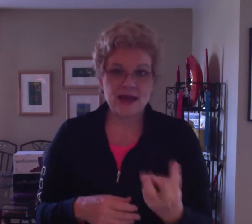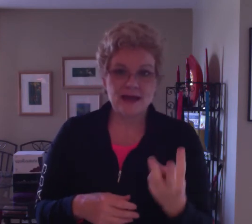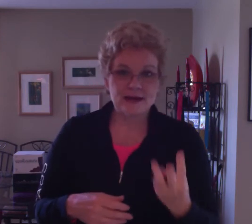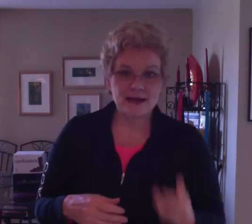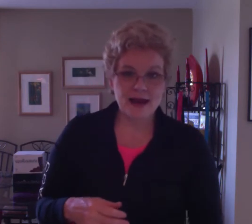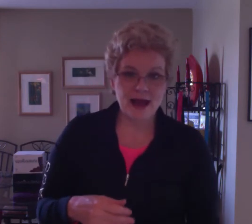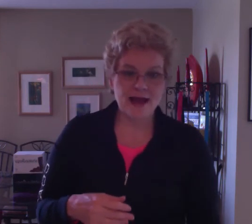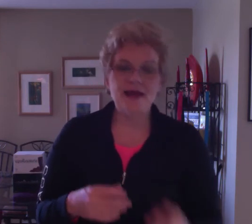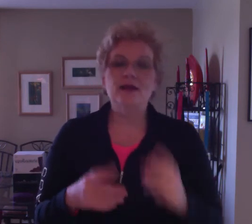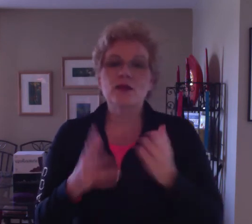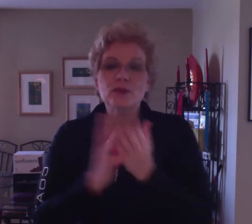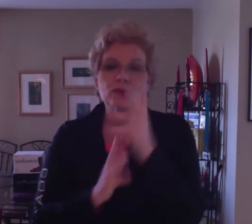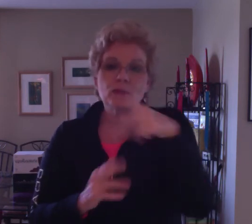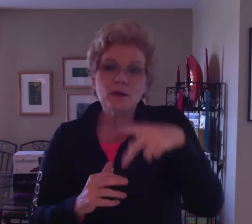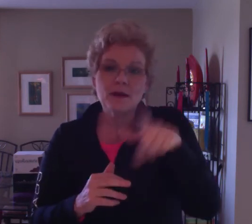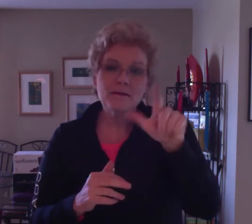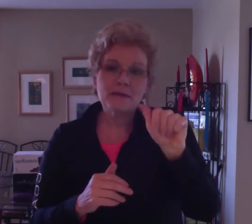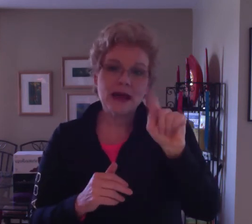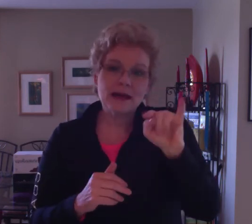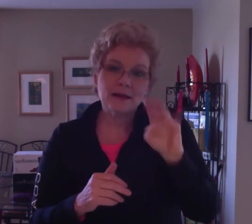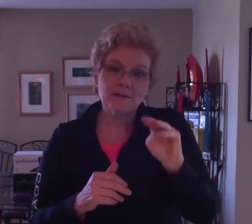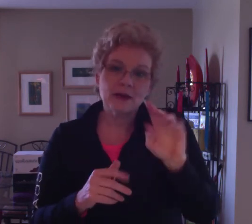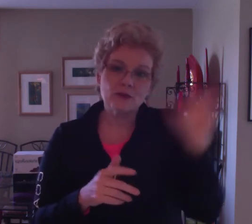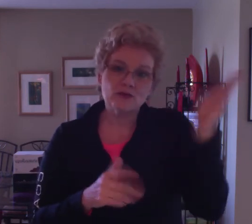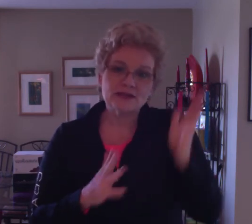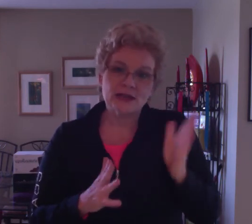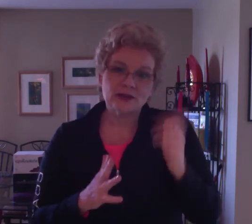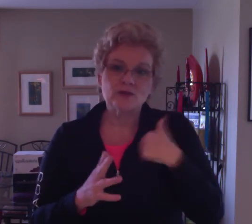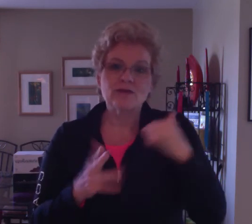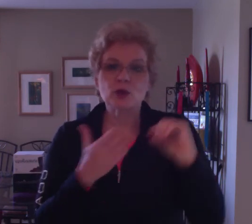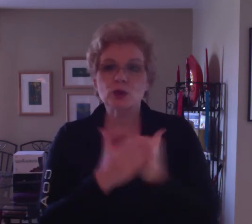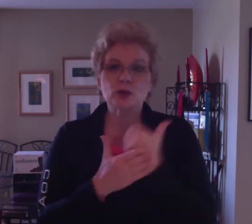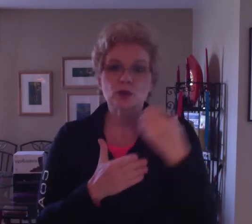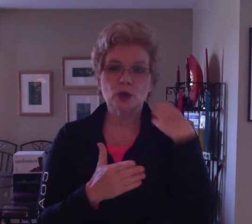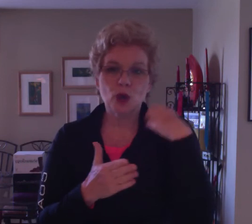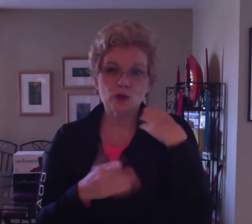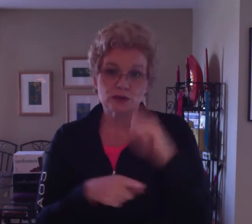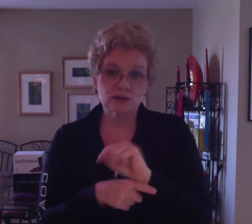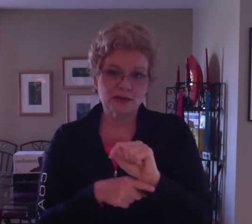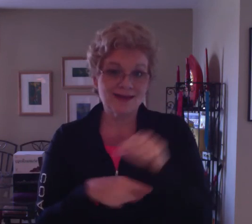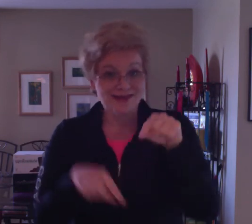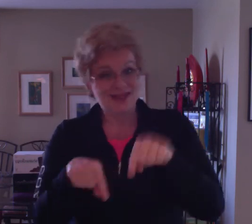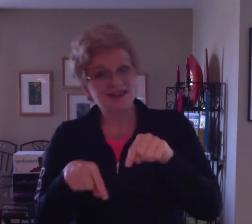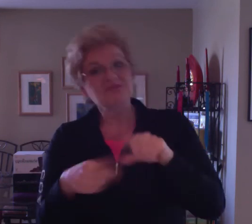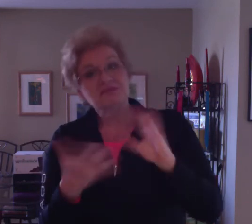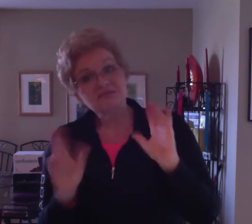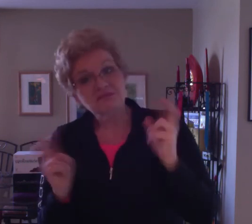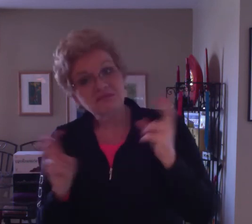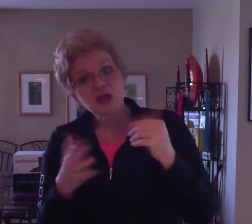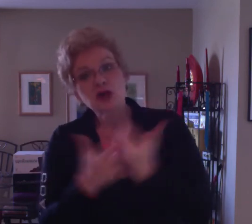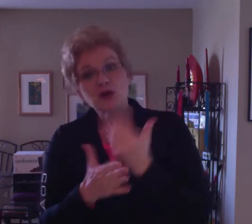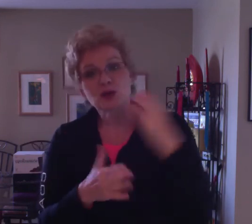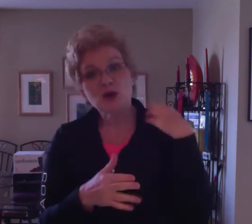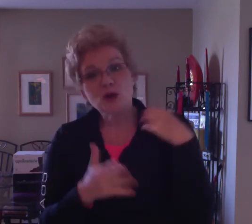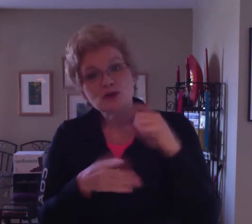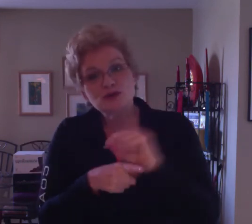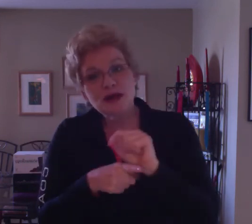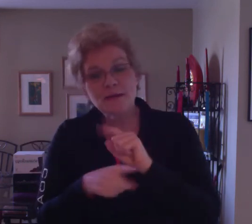Presenters, we have a new coach training. What you're doing now is kind of like a new coach training, but this is a little bit more in depth in the sense of